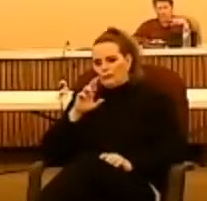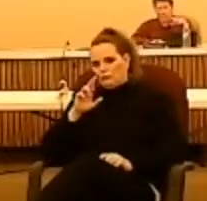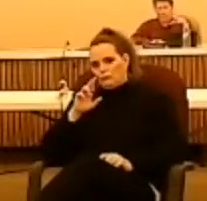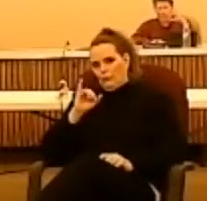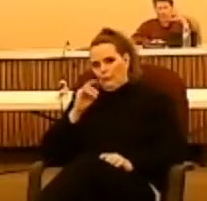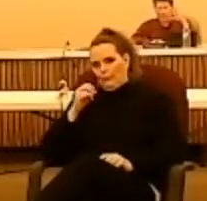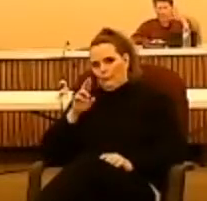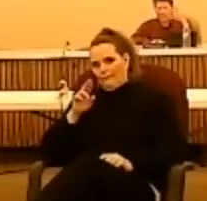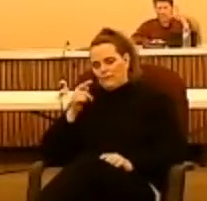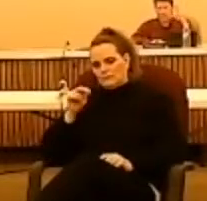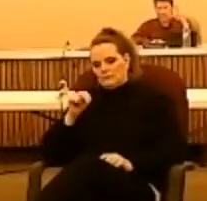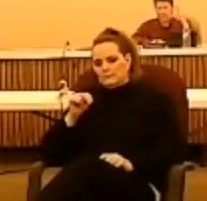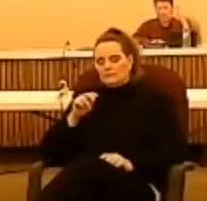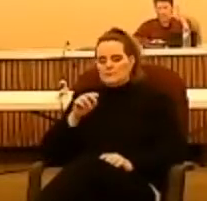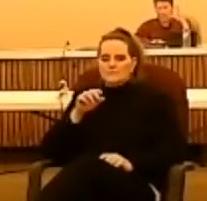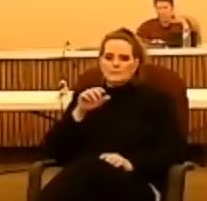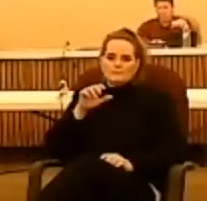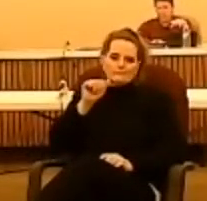Association